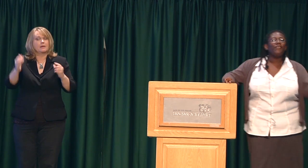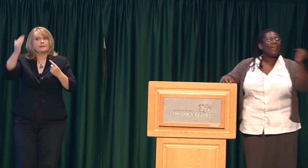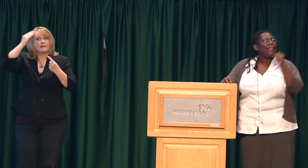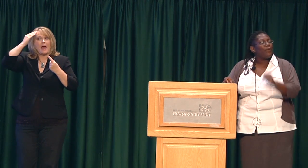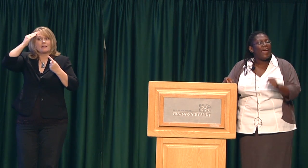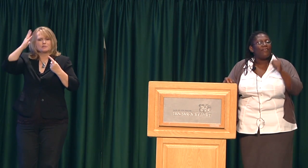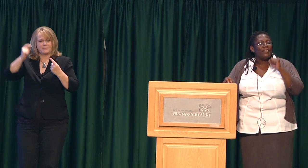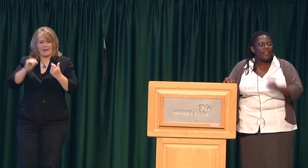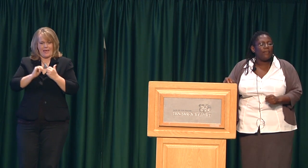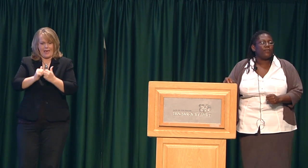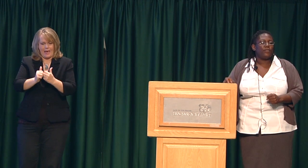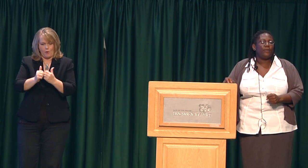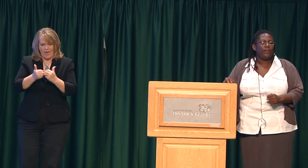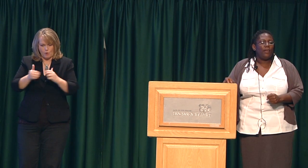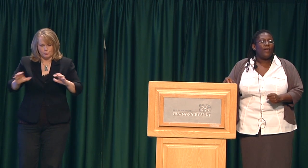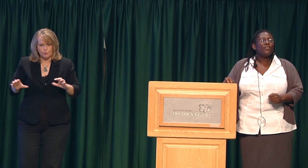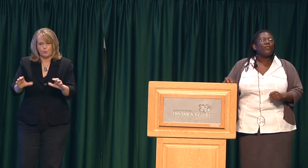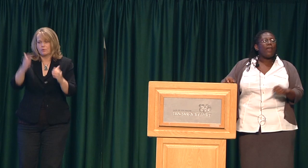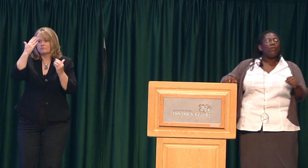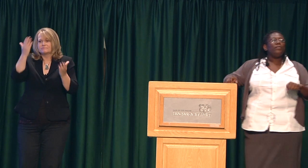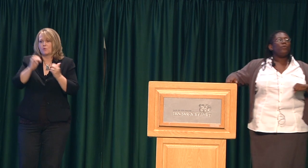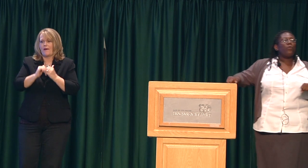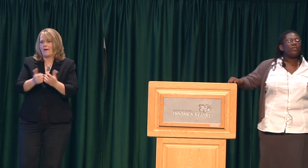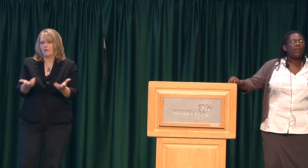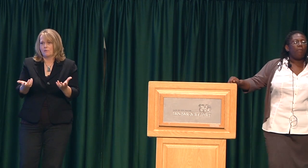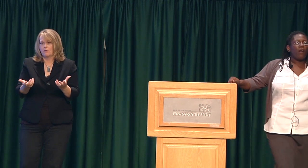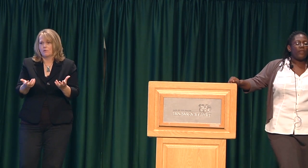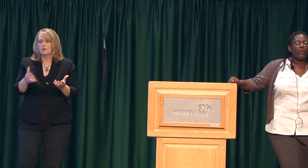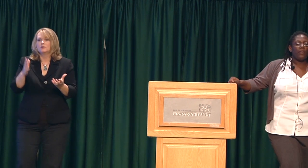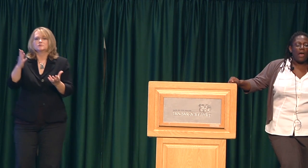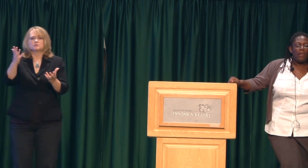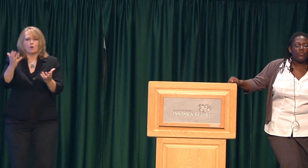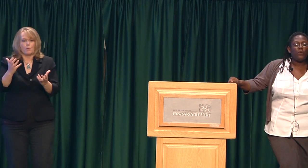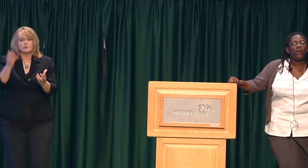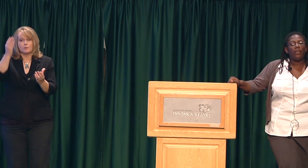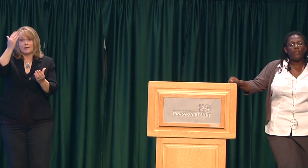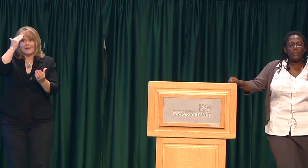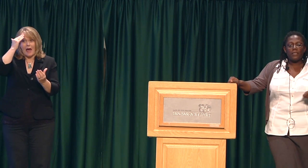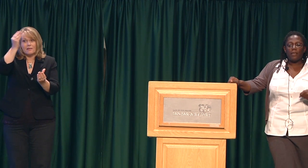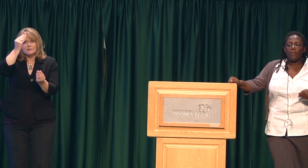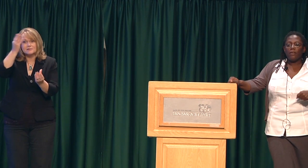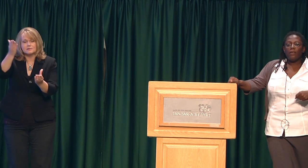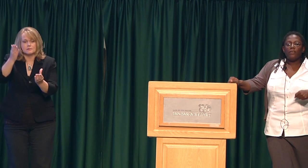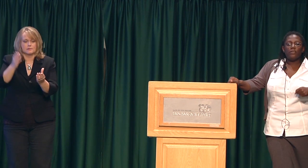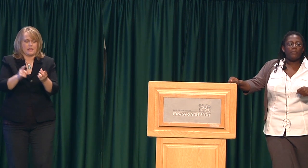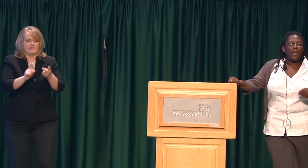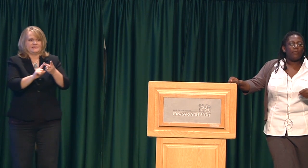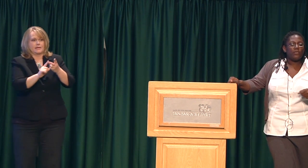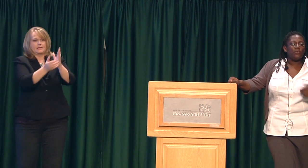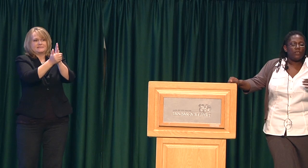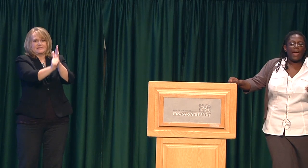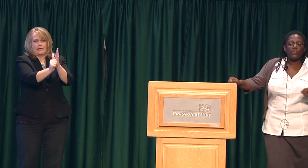but then feel like they don't have the skill to do it. So not only do we want to impart them with the knowledge, we want to give them the skill to